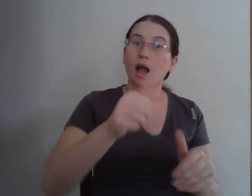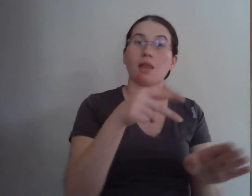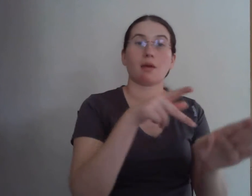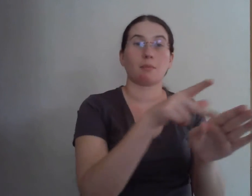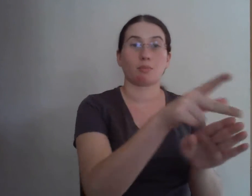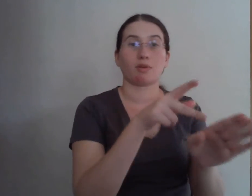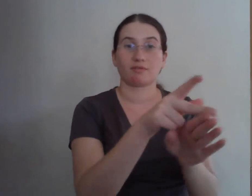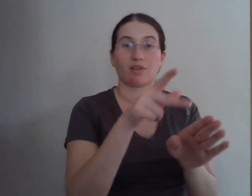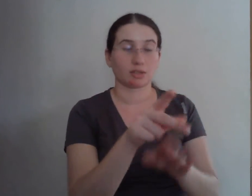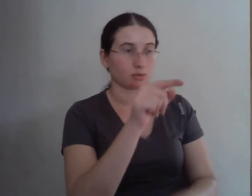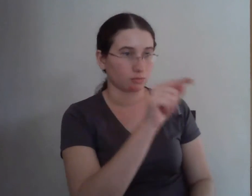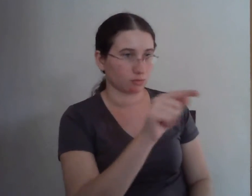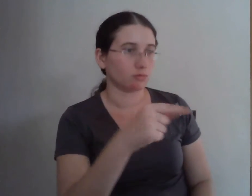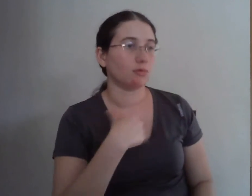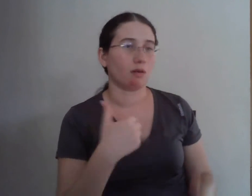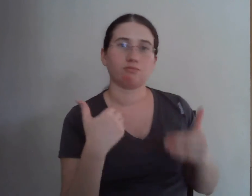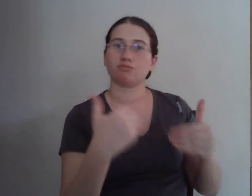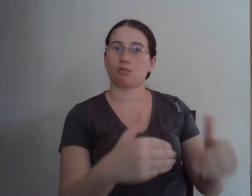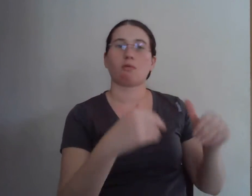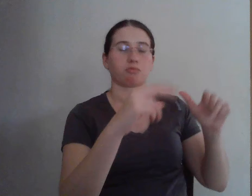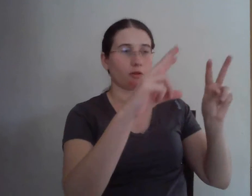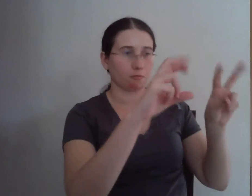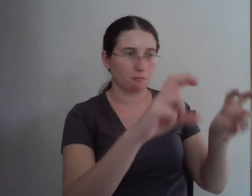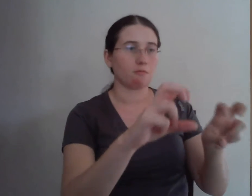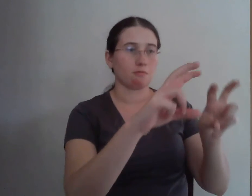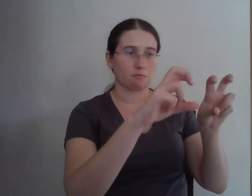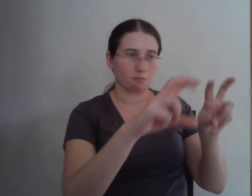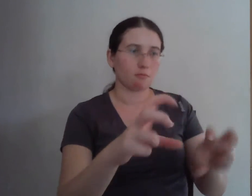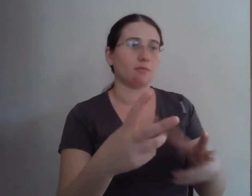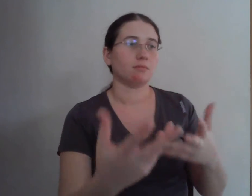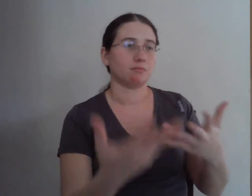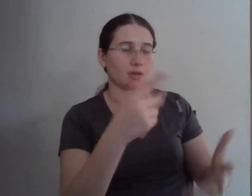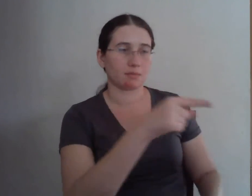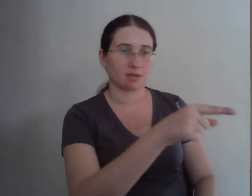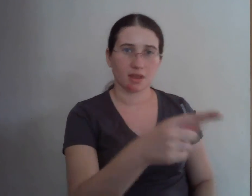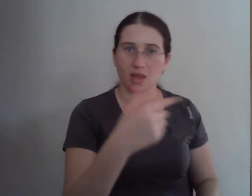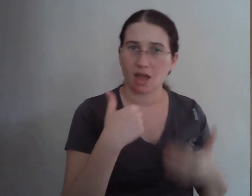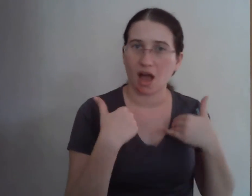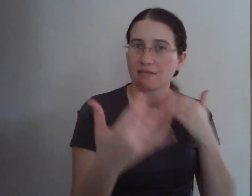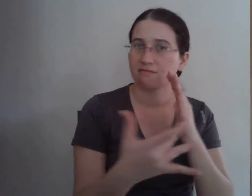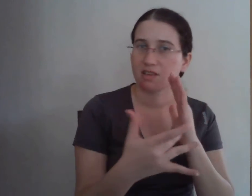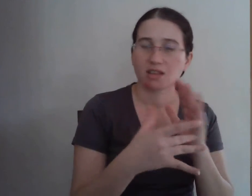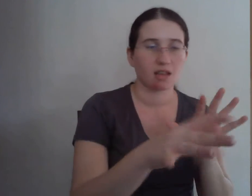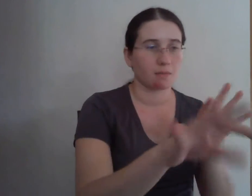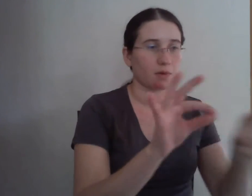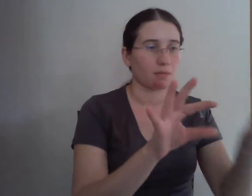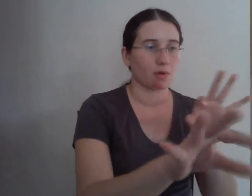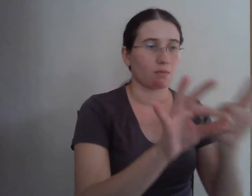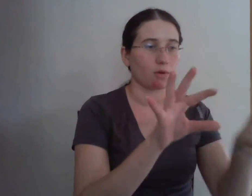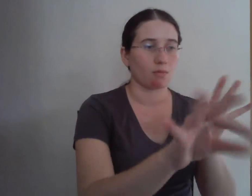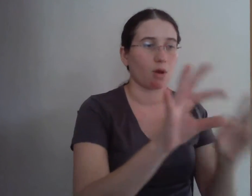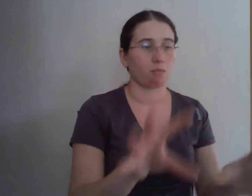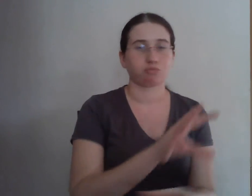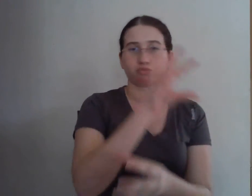I found there were planning techniques that I could take and adapt to our biological need, and from those I